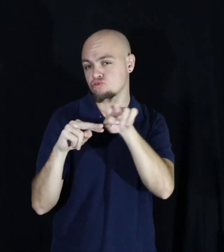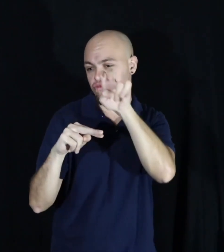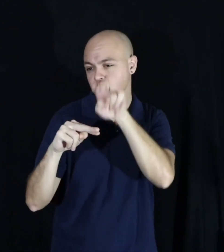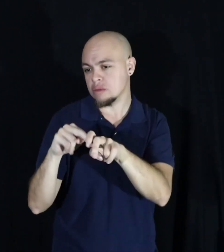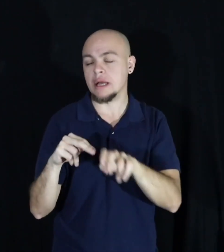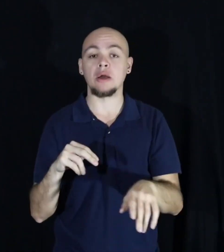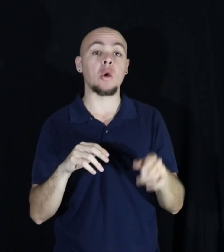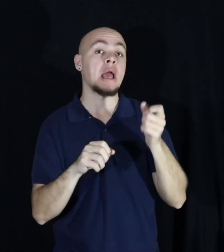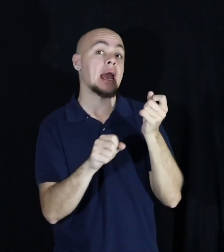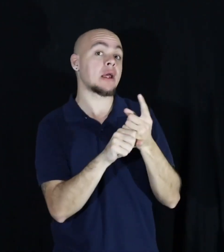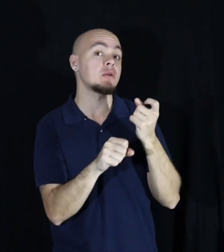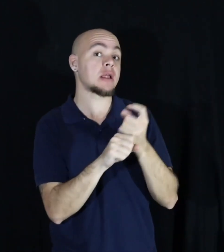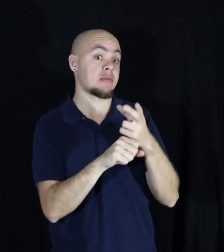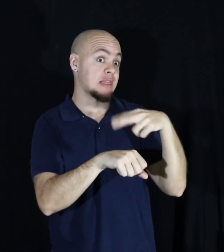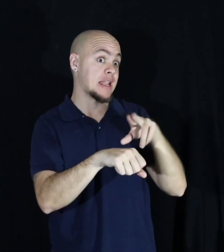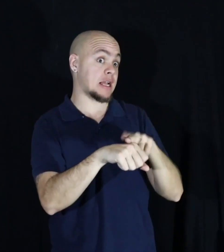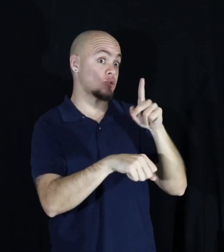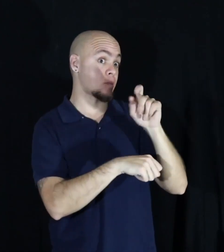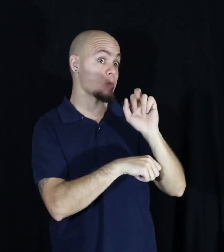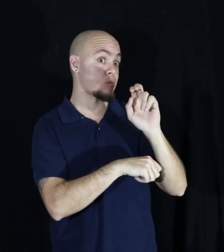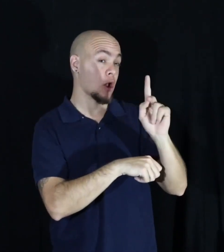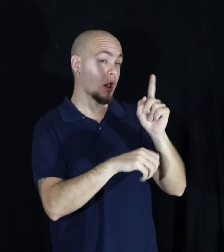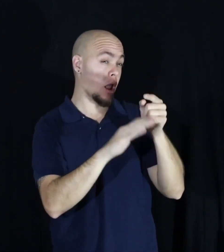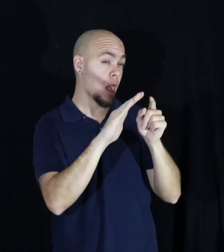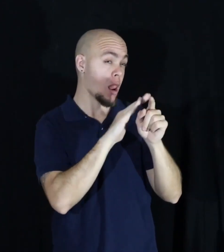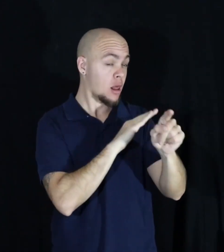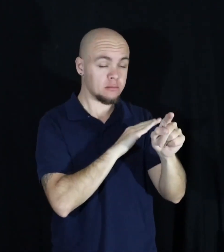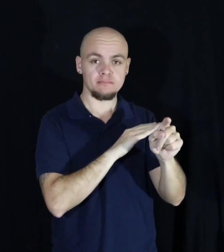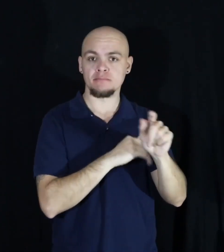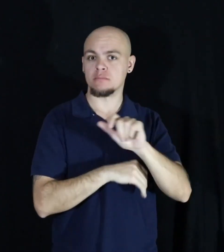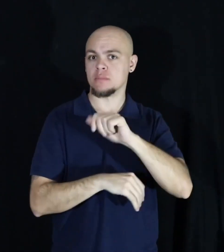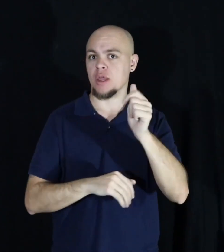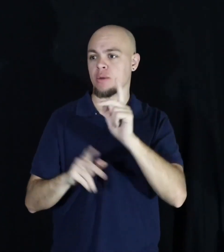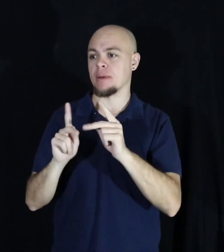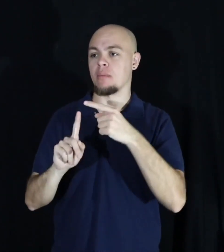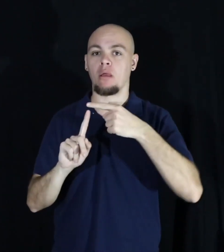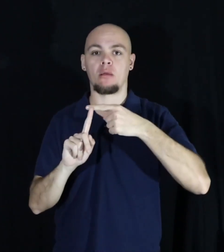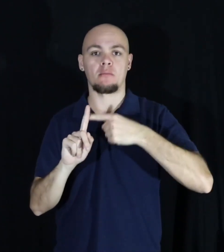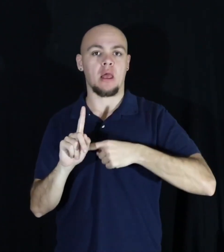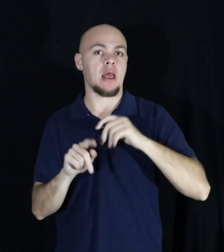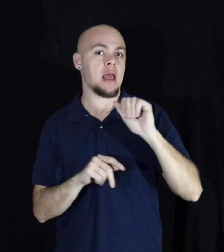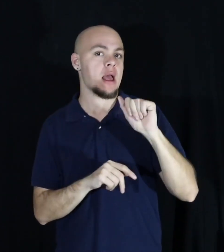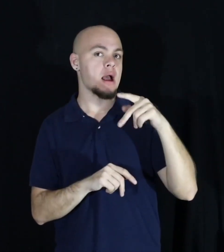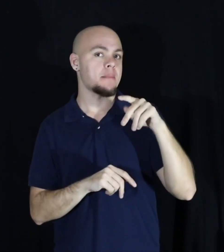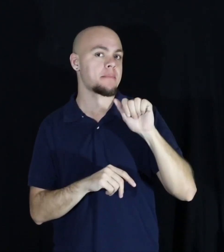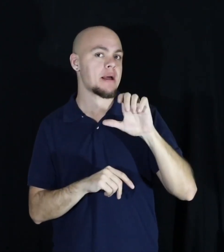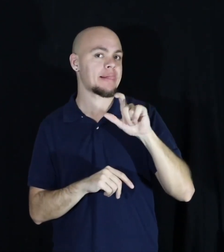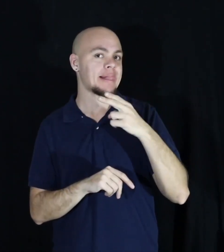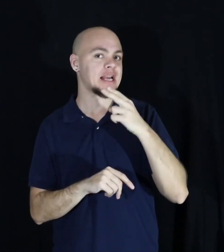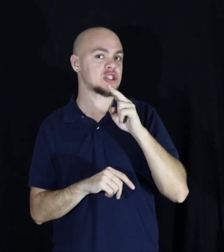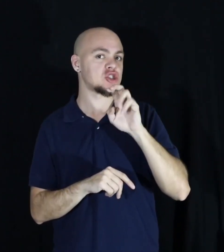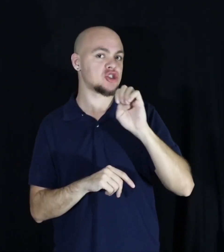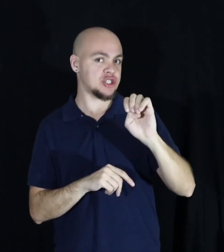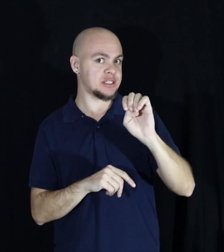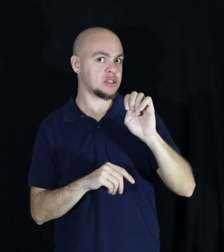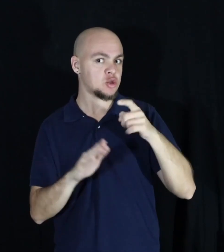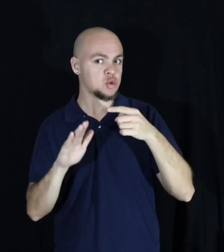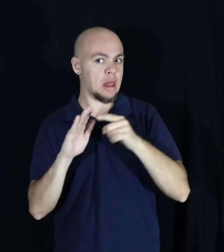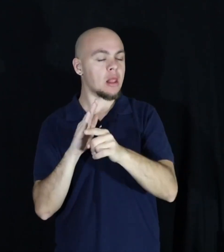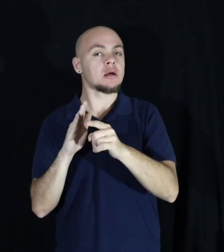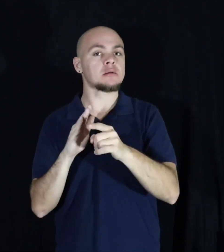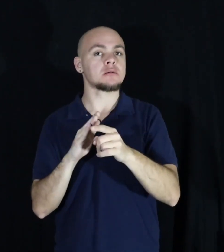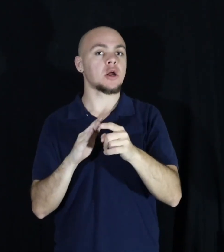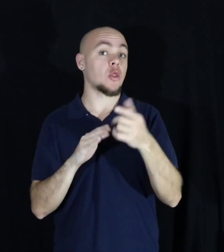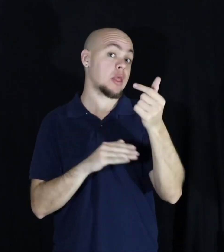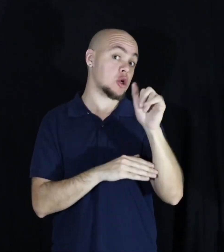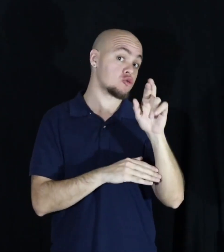the great national parks. For others, it's months on the Appalachian Trail or weeks on the Grand Canyon. For me,